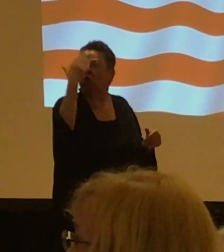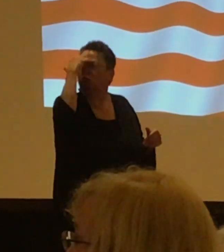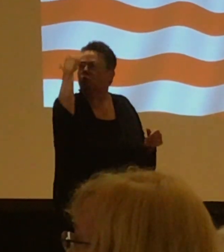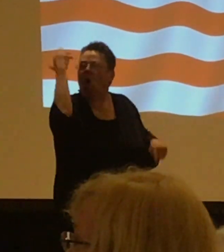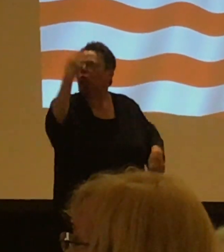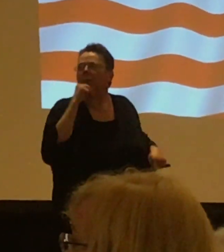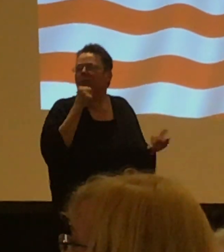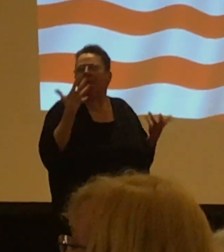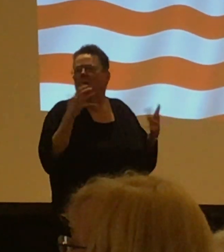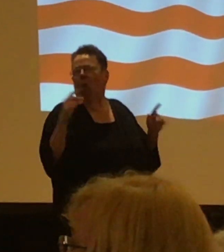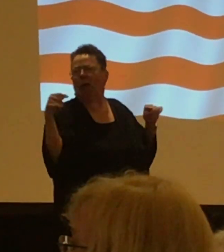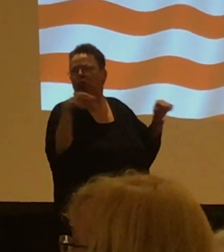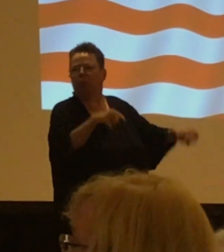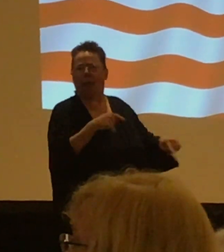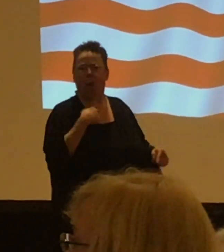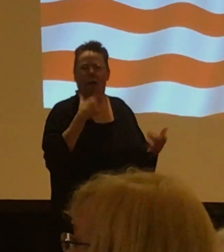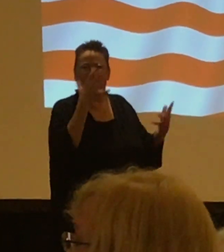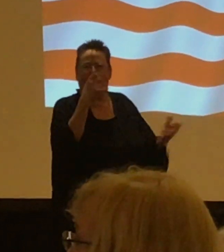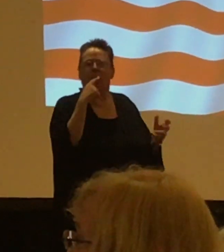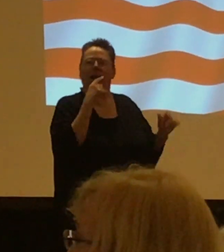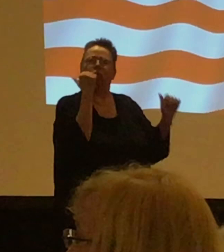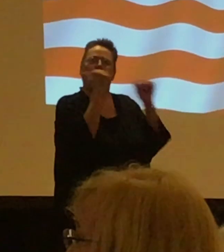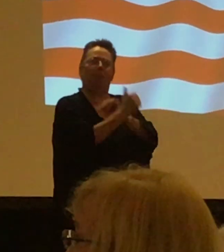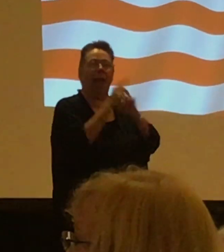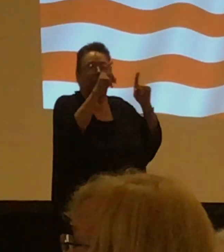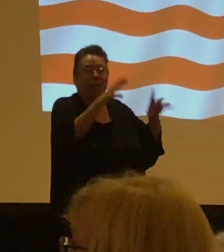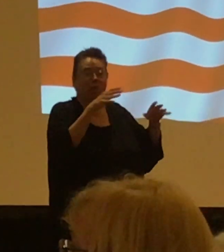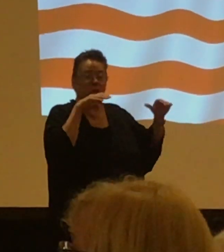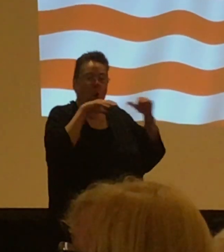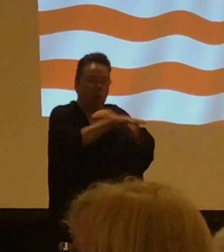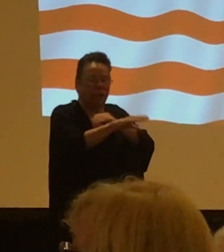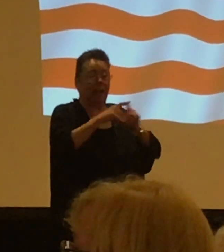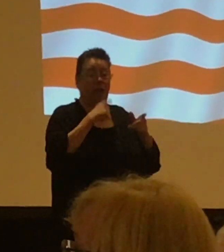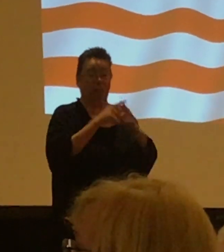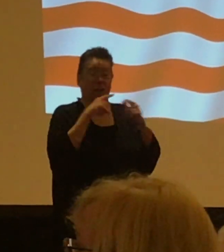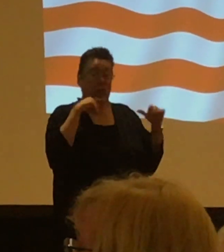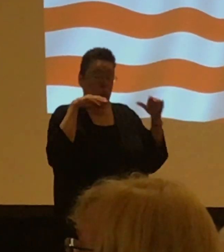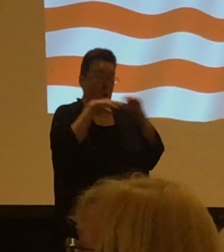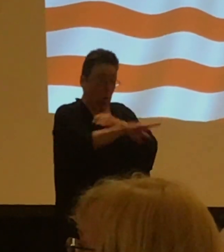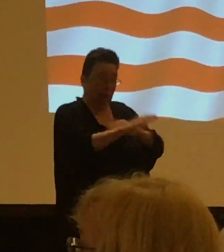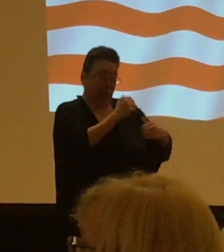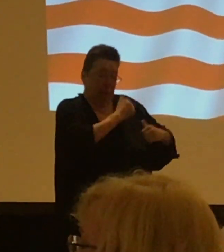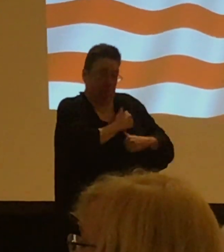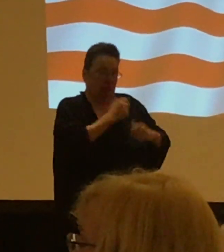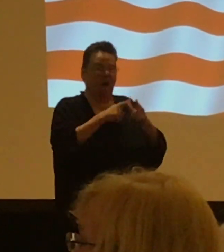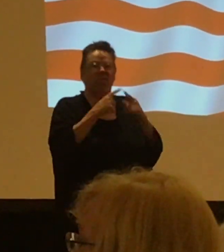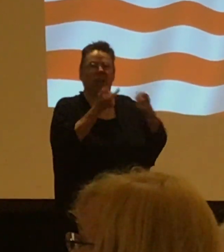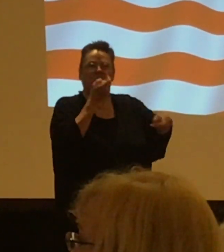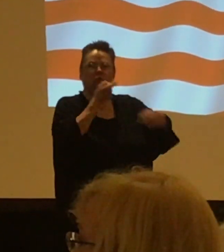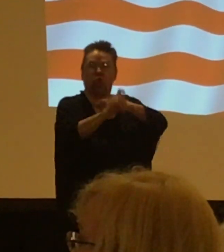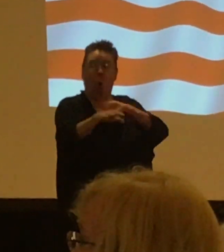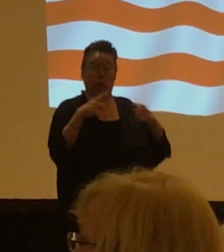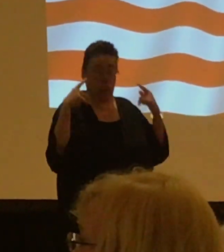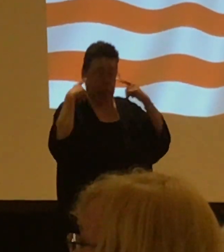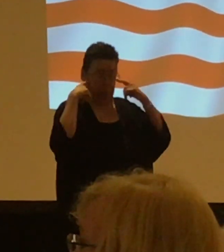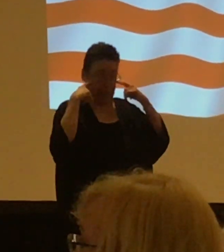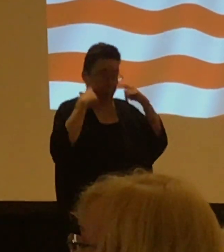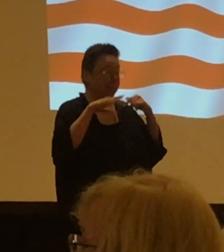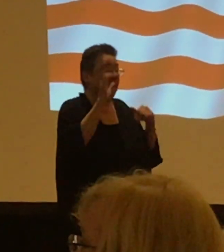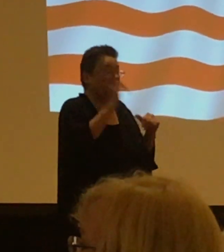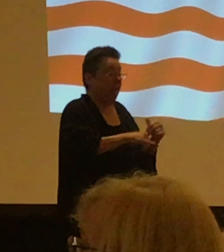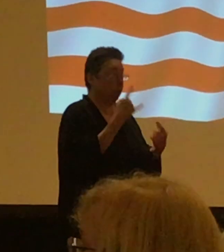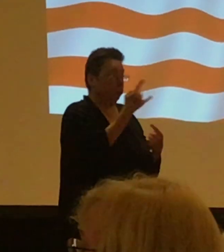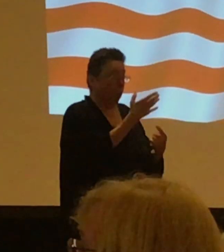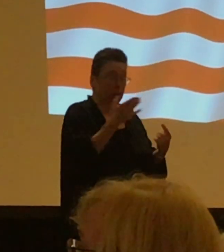don't want you in there? They want you to pass tests to get in, and then when you get in there, they destroy your hand. And that was one